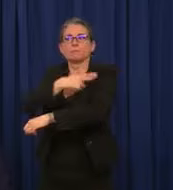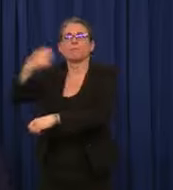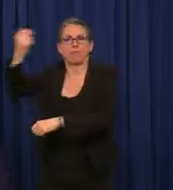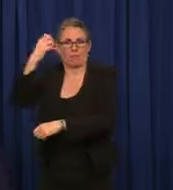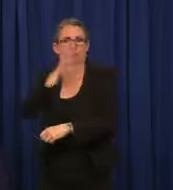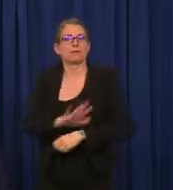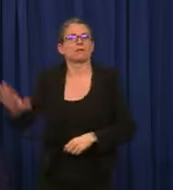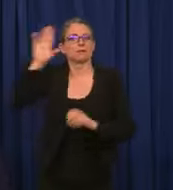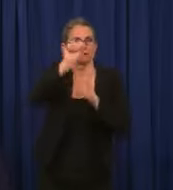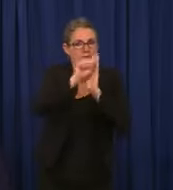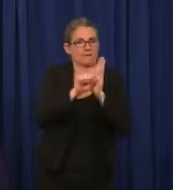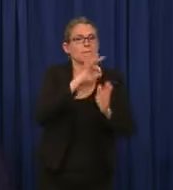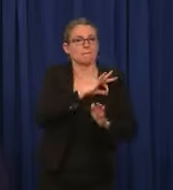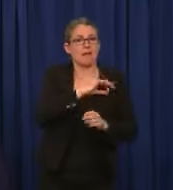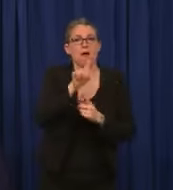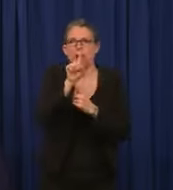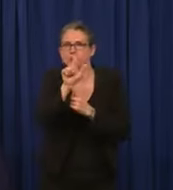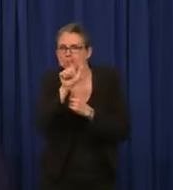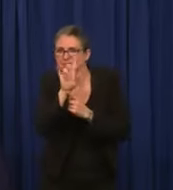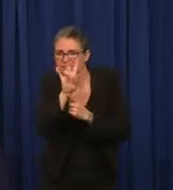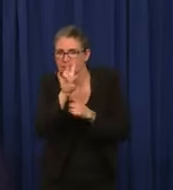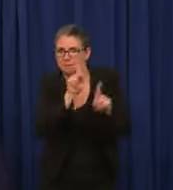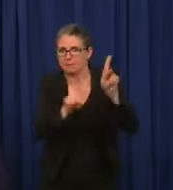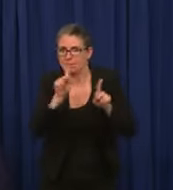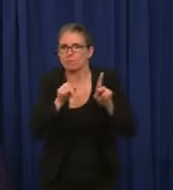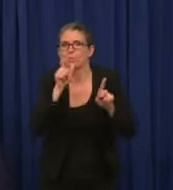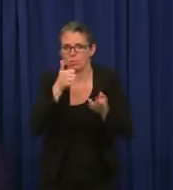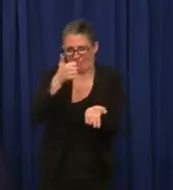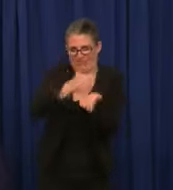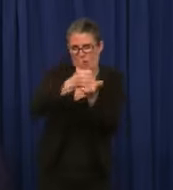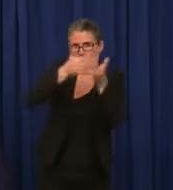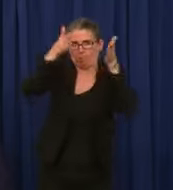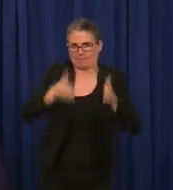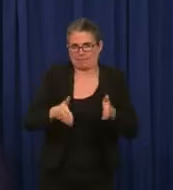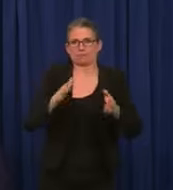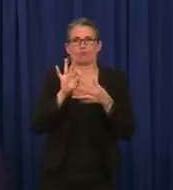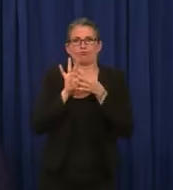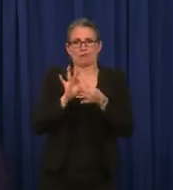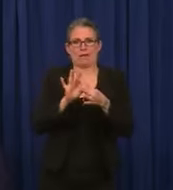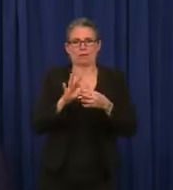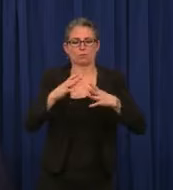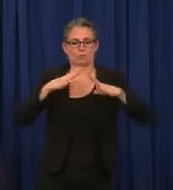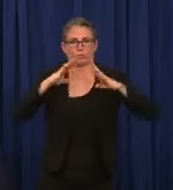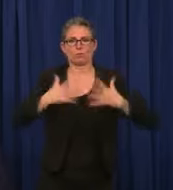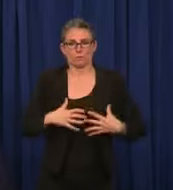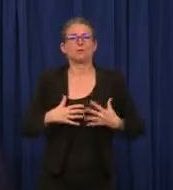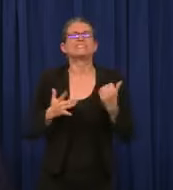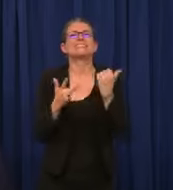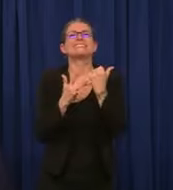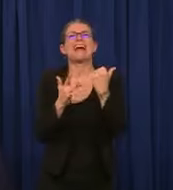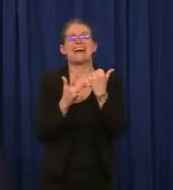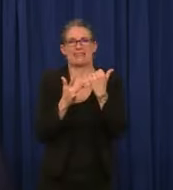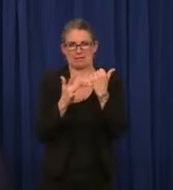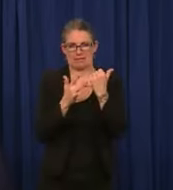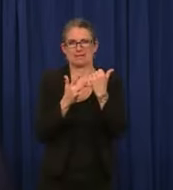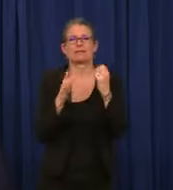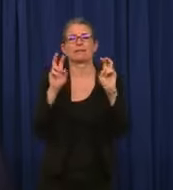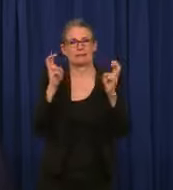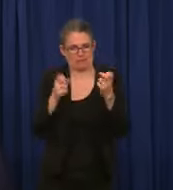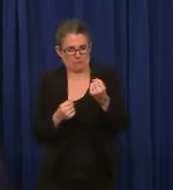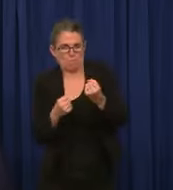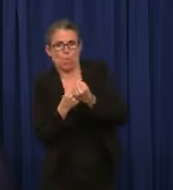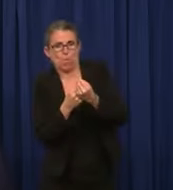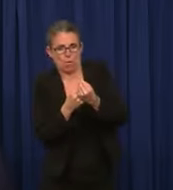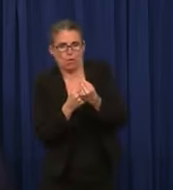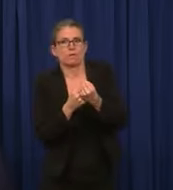127. Steve, you noted a wider range. One of those numbers, I think, at the upper bound is the number who are